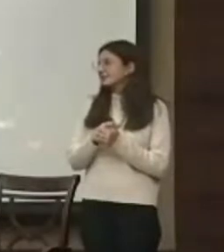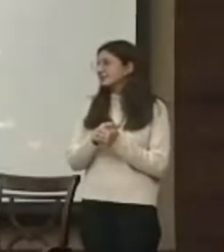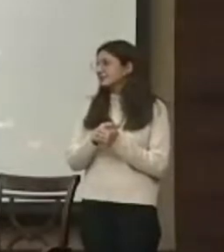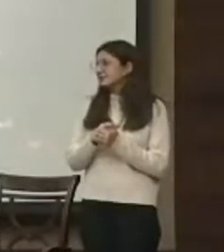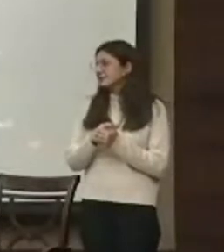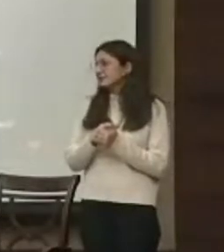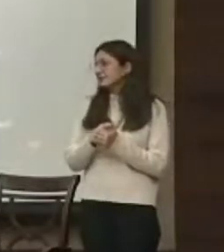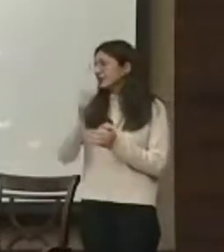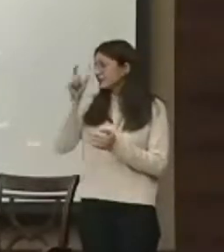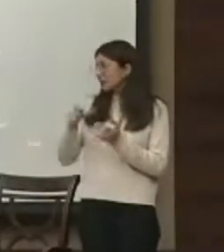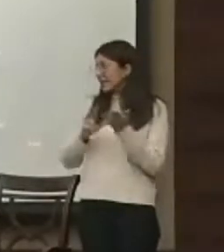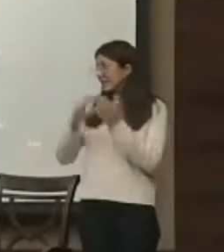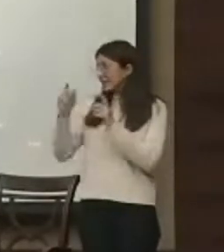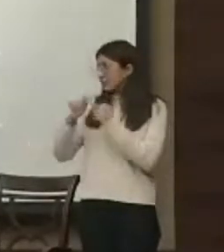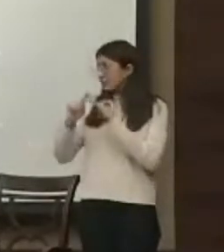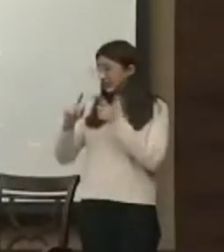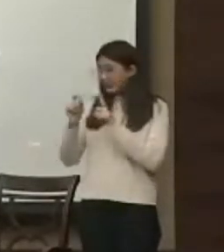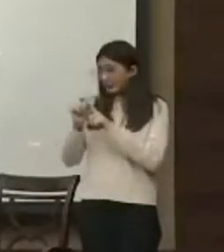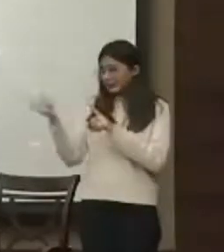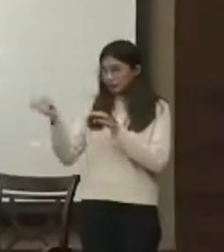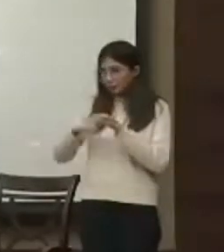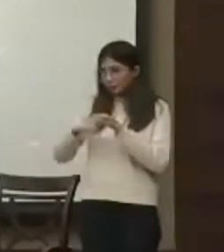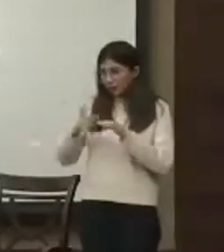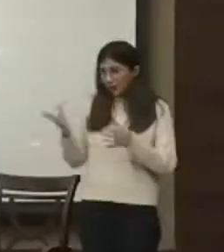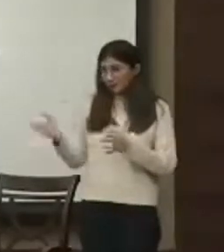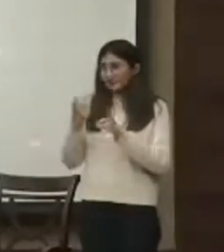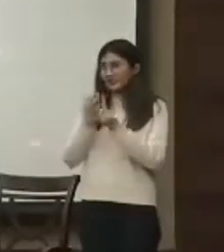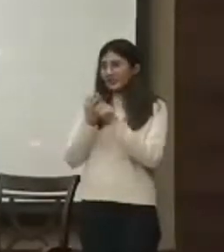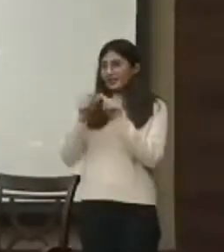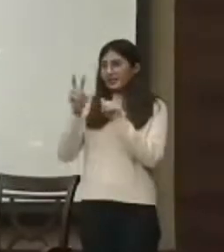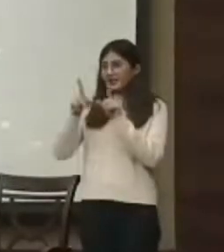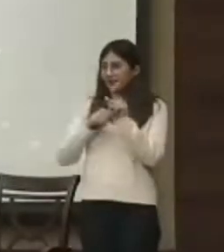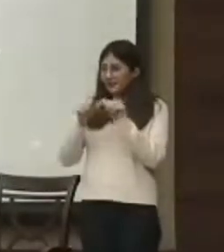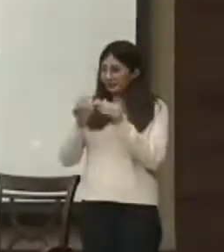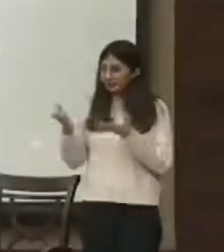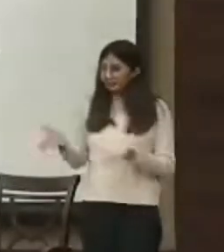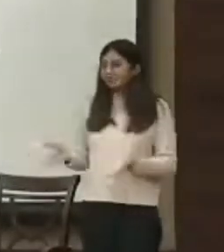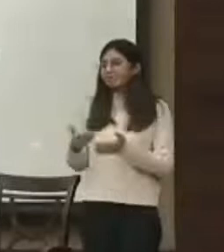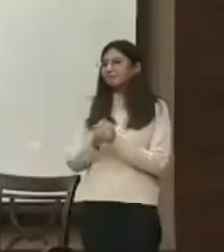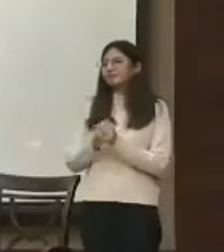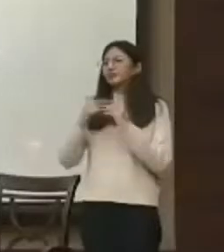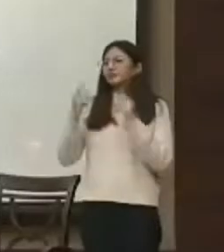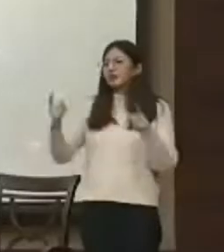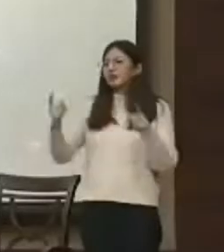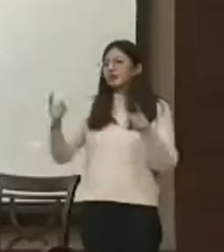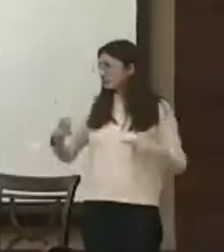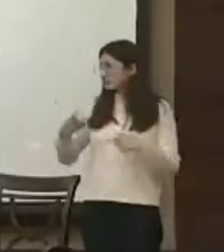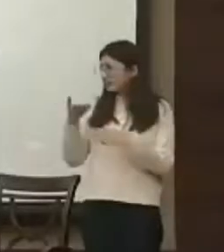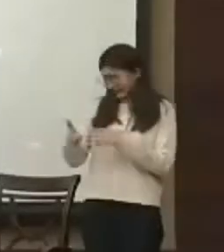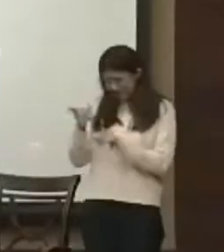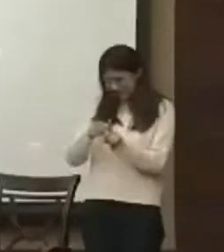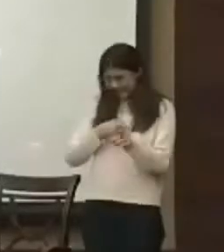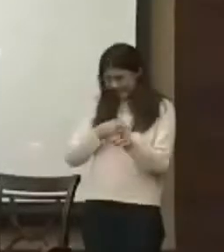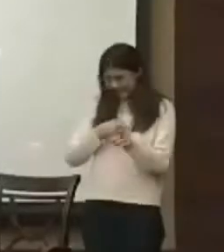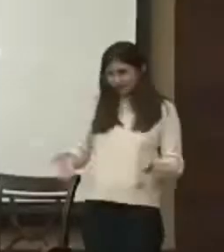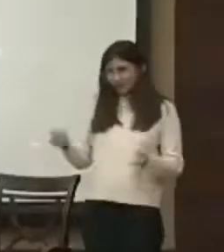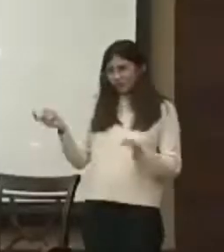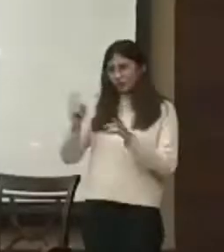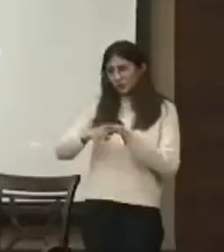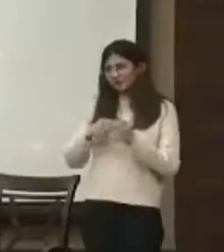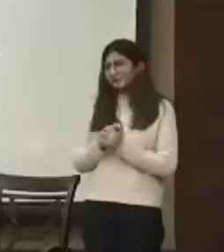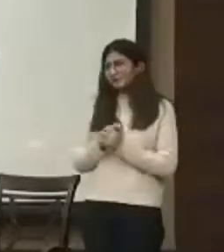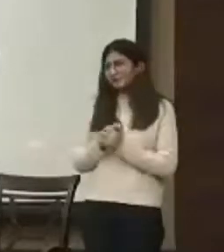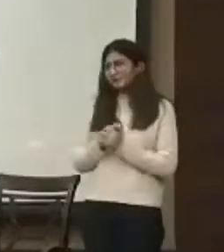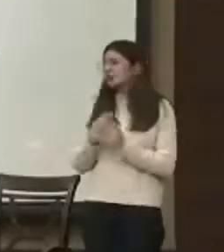a fellow with NCP-EDP. She just got into the Javed Abedi NCP-EDP fellowship this year.